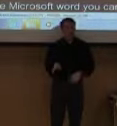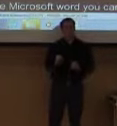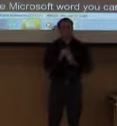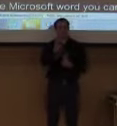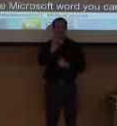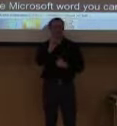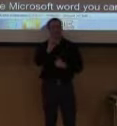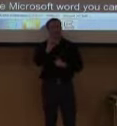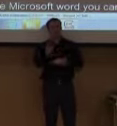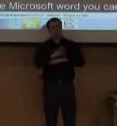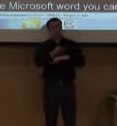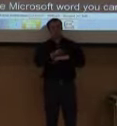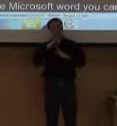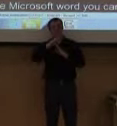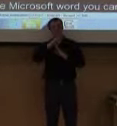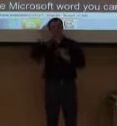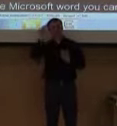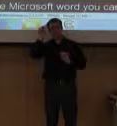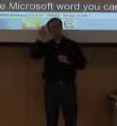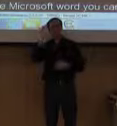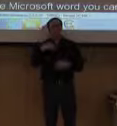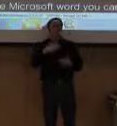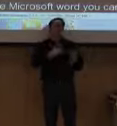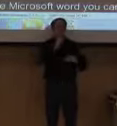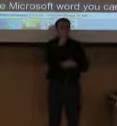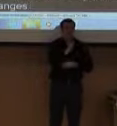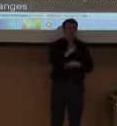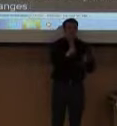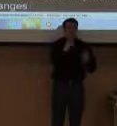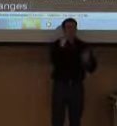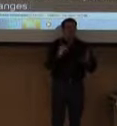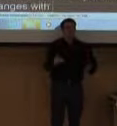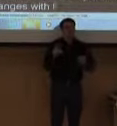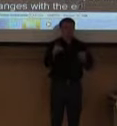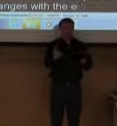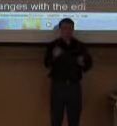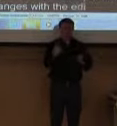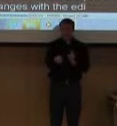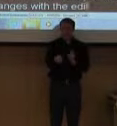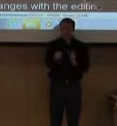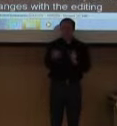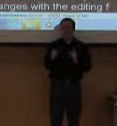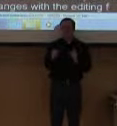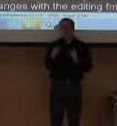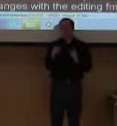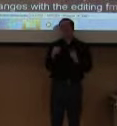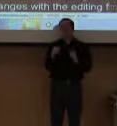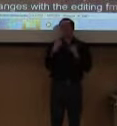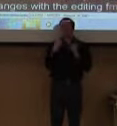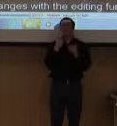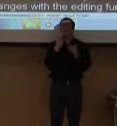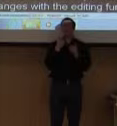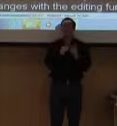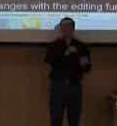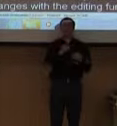editing function in the upper right. Or instead of making direct changes, if you want to make suggestions, which is a similar vein to track changes in